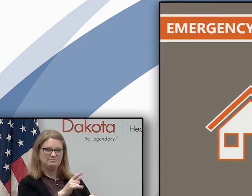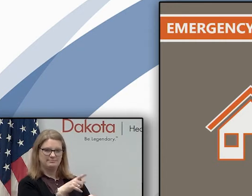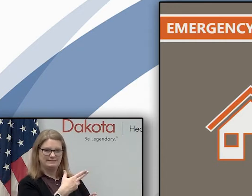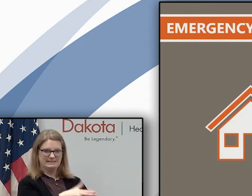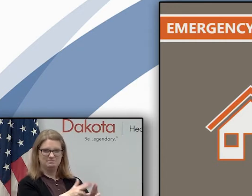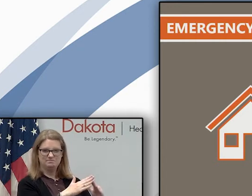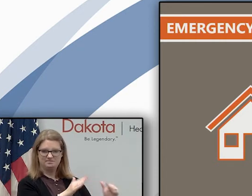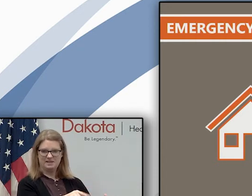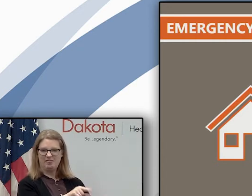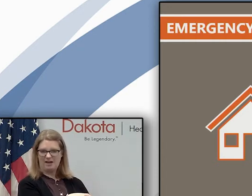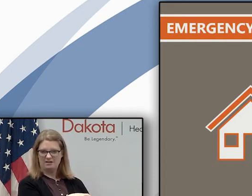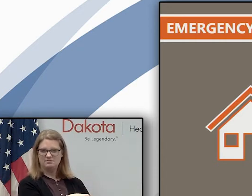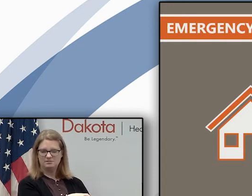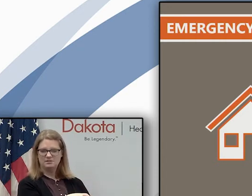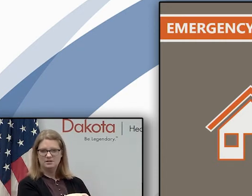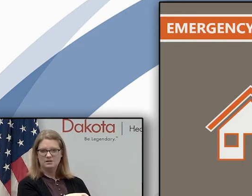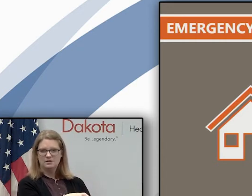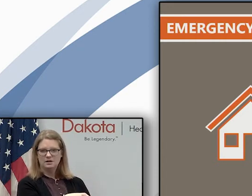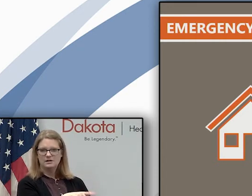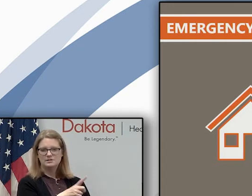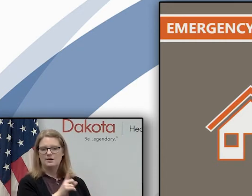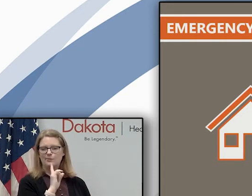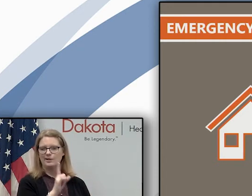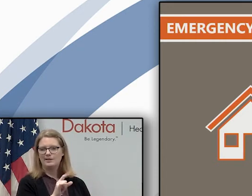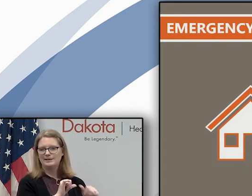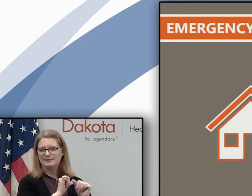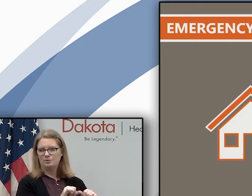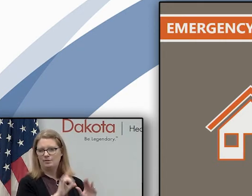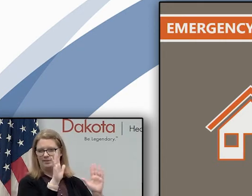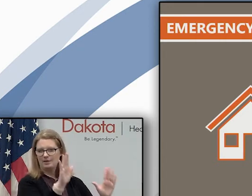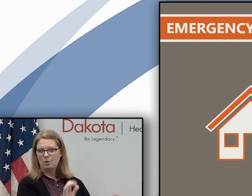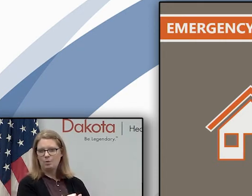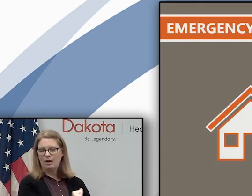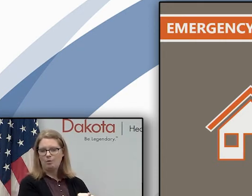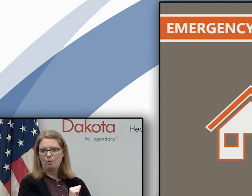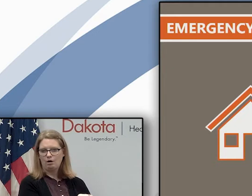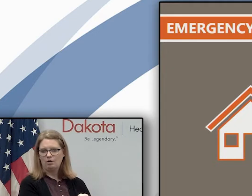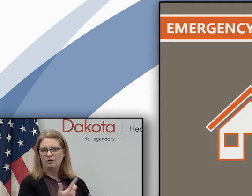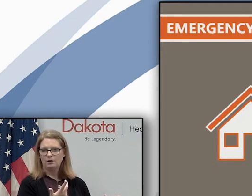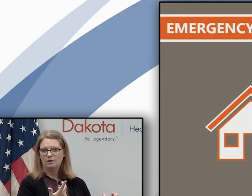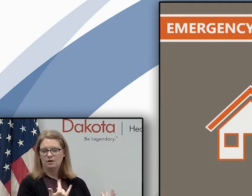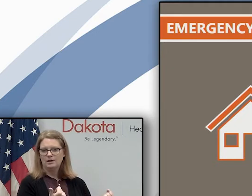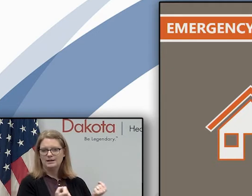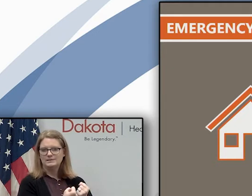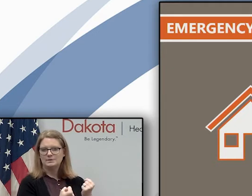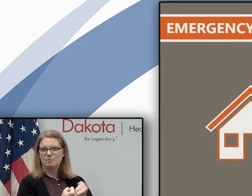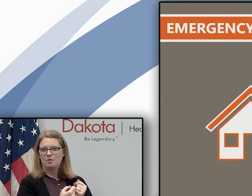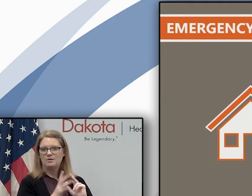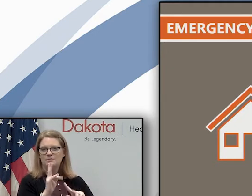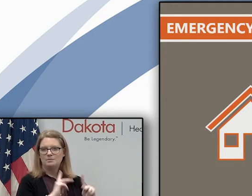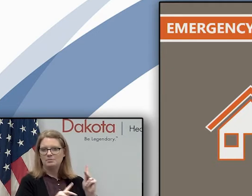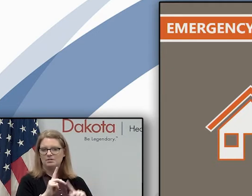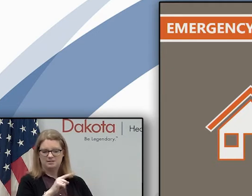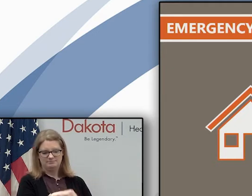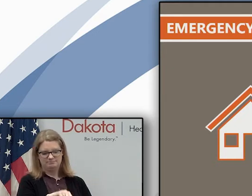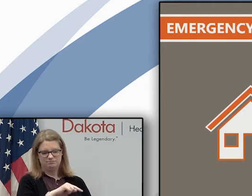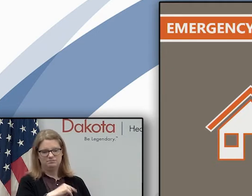facilities as they do the great work that they're doing to support people who are experiencing